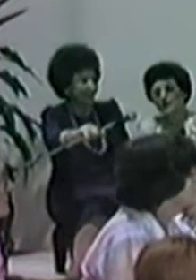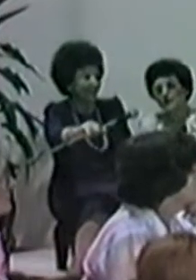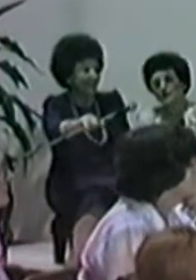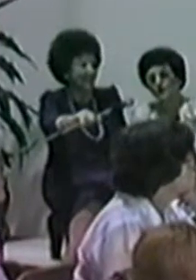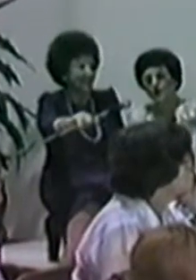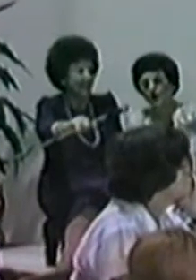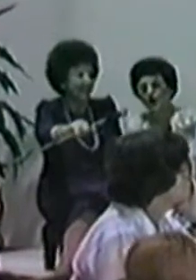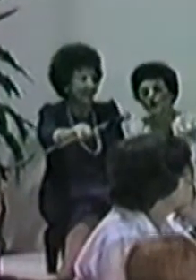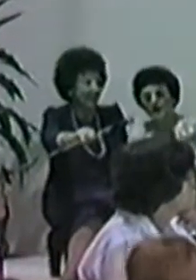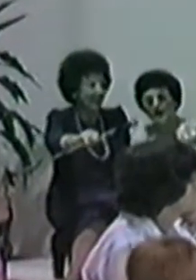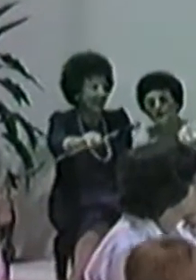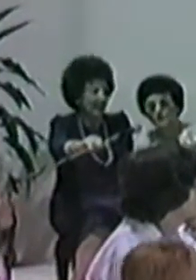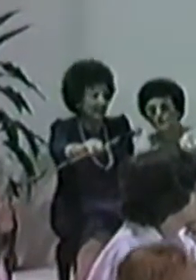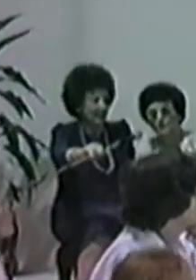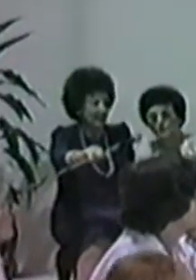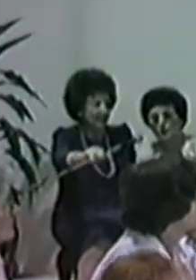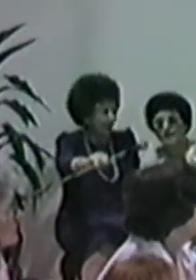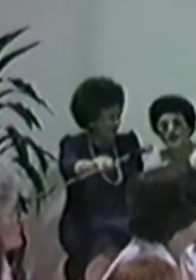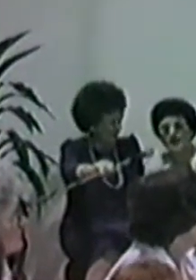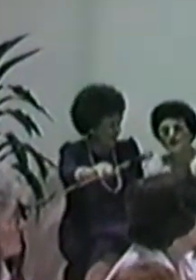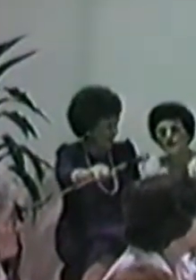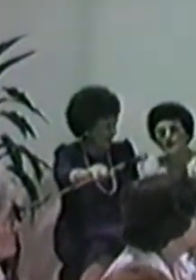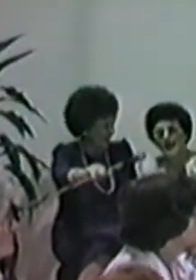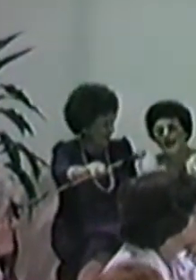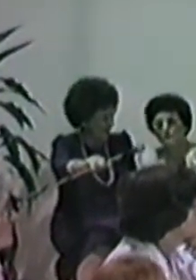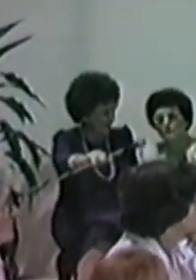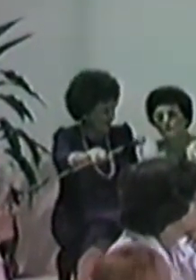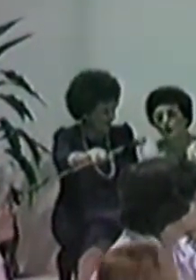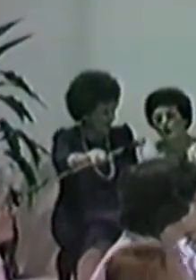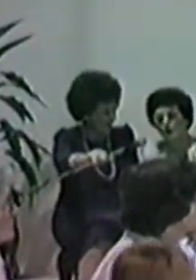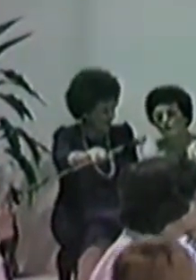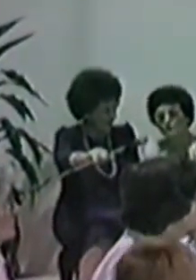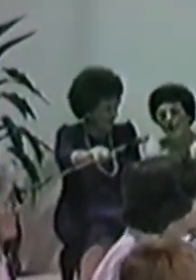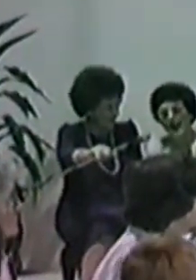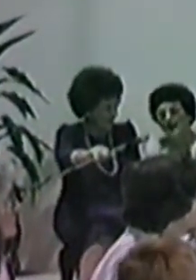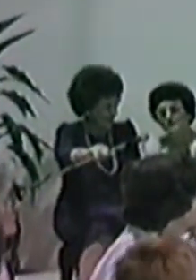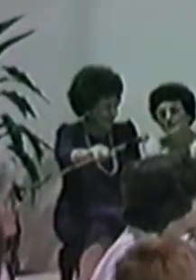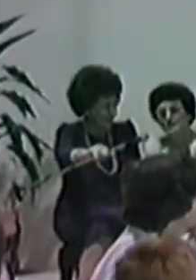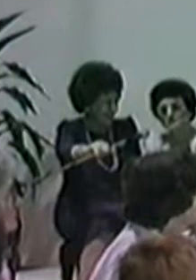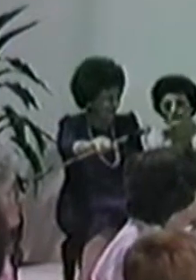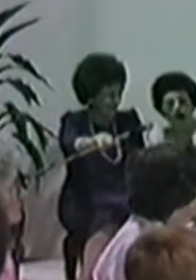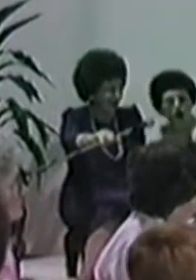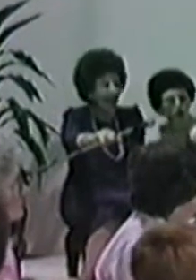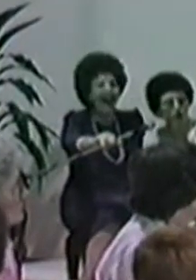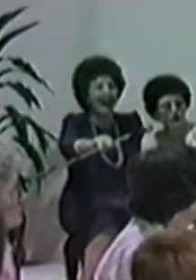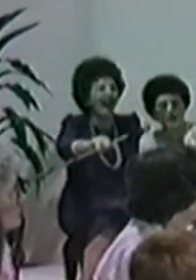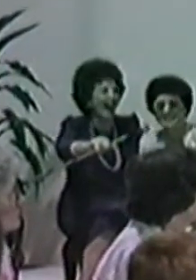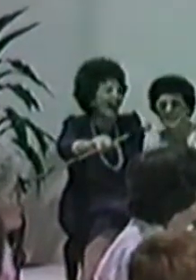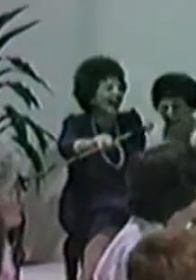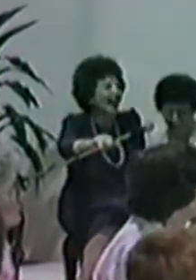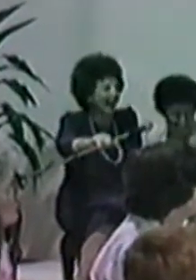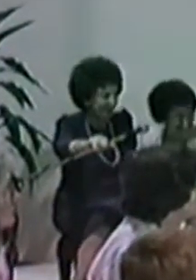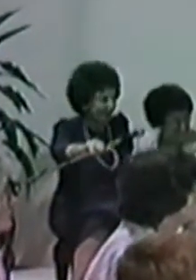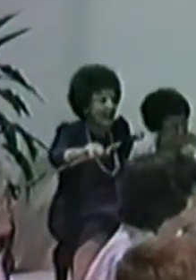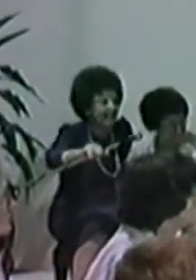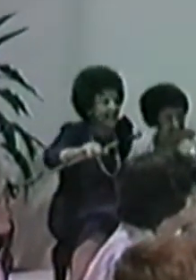made up her calendar. They made up her name, phone, everything, all of them. fun. Yes.